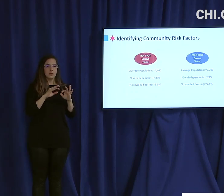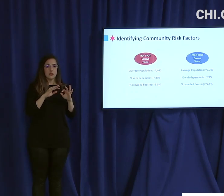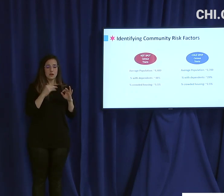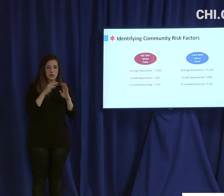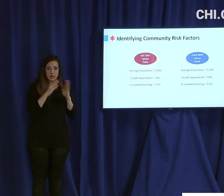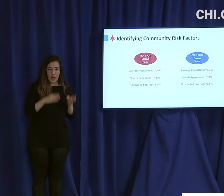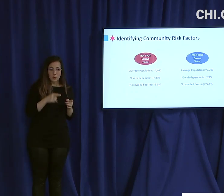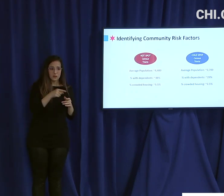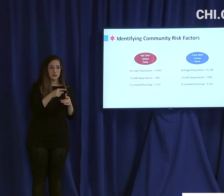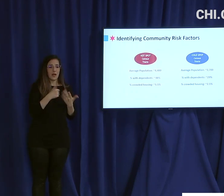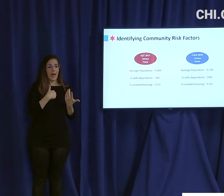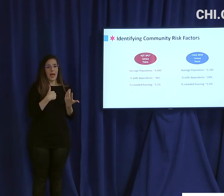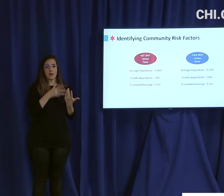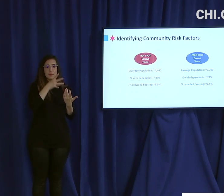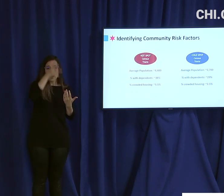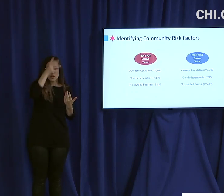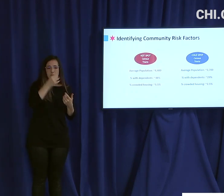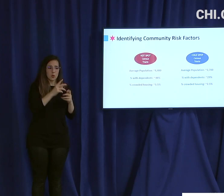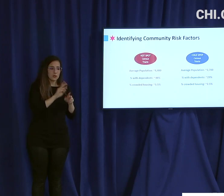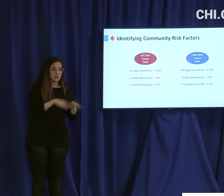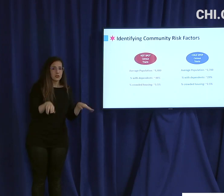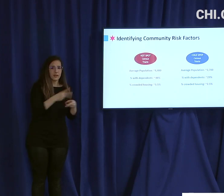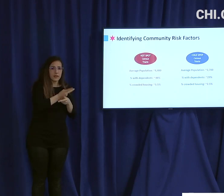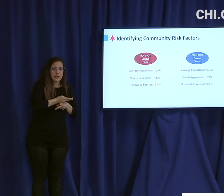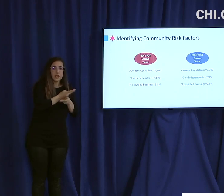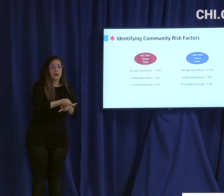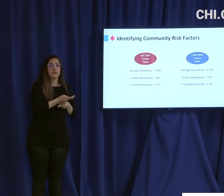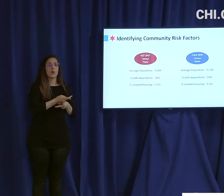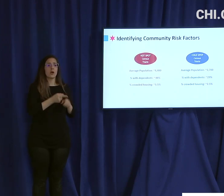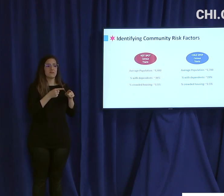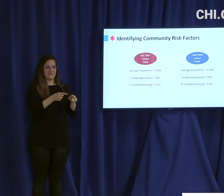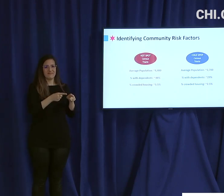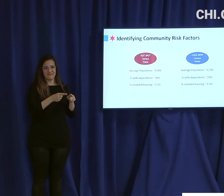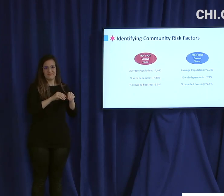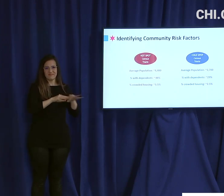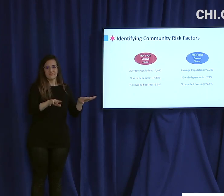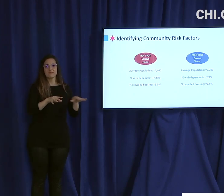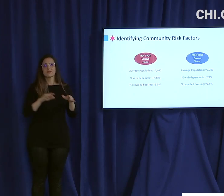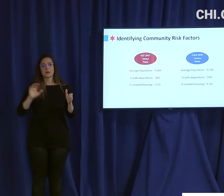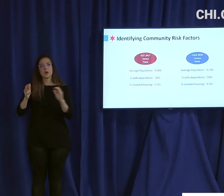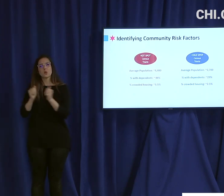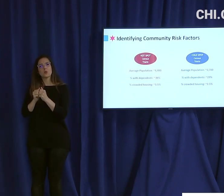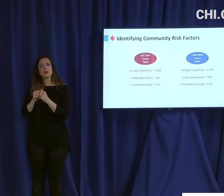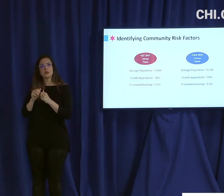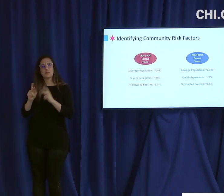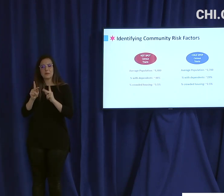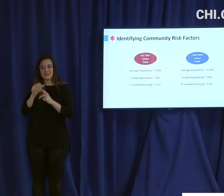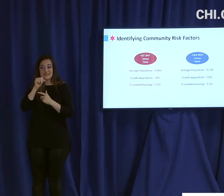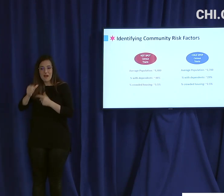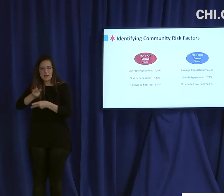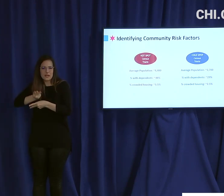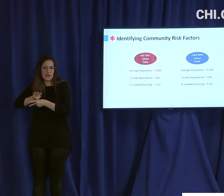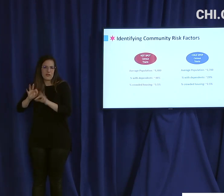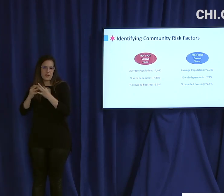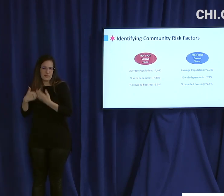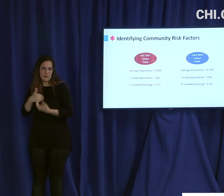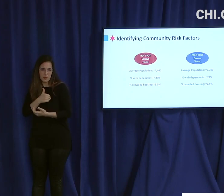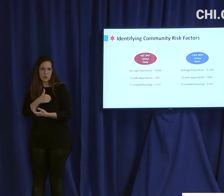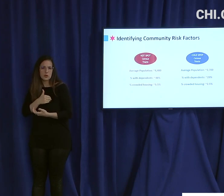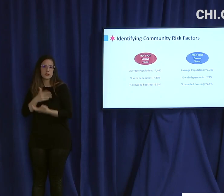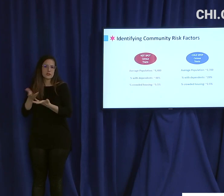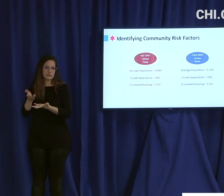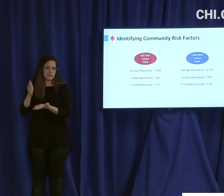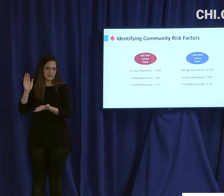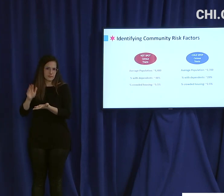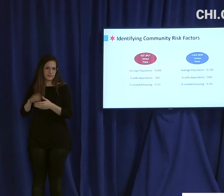compared to 29% in the cold spot census tracts, and about 5.5% of people in the hotspot areas living in crowded housing